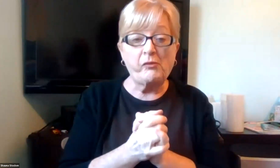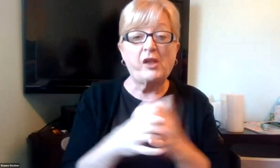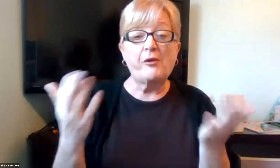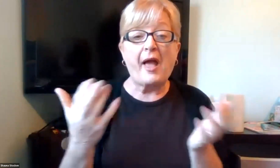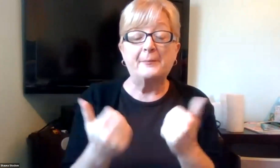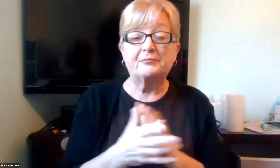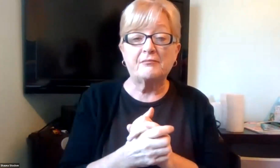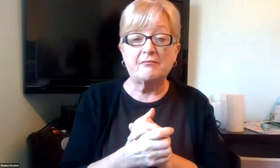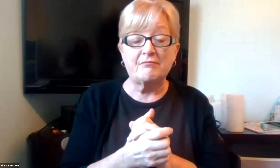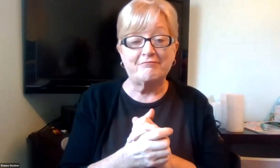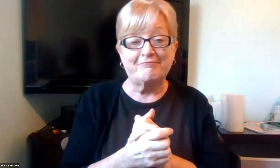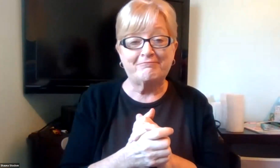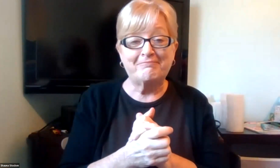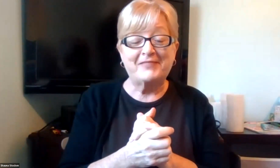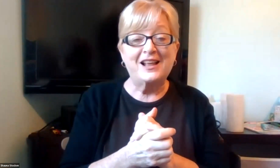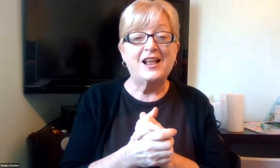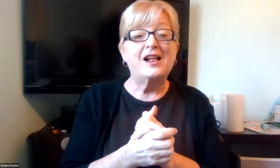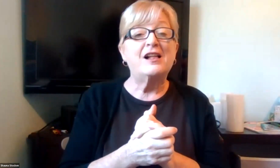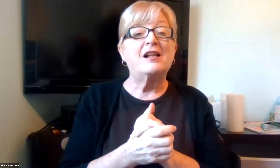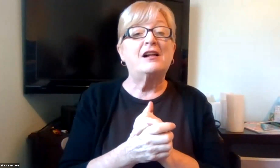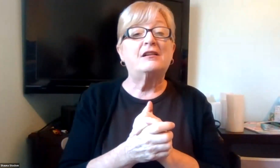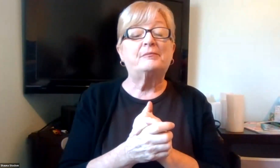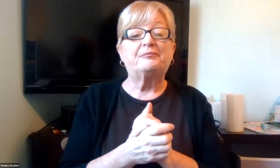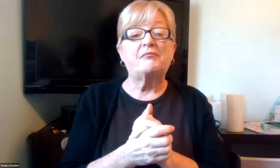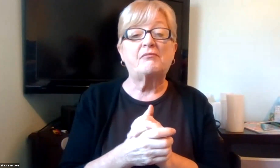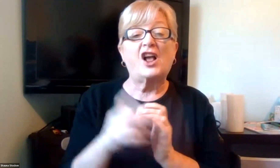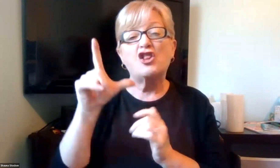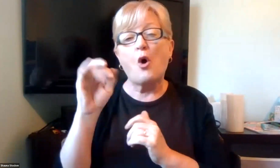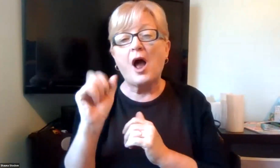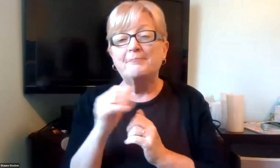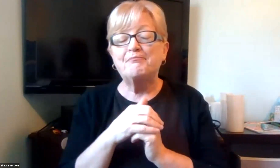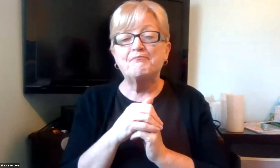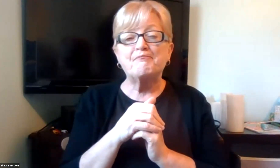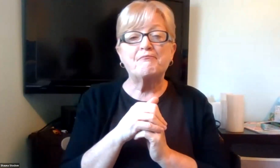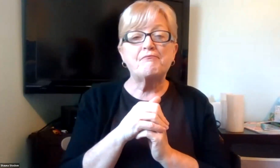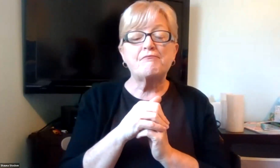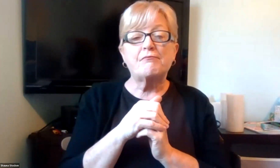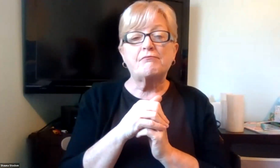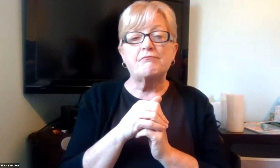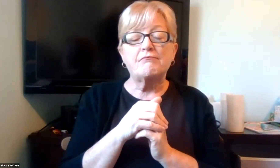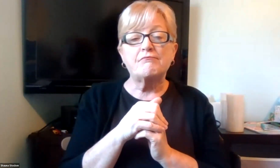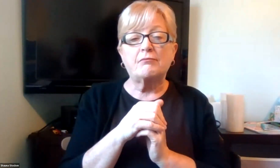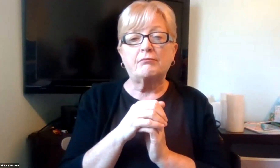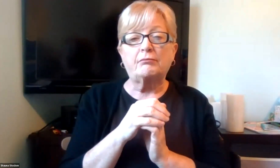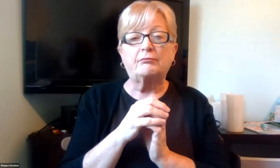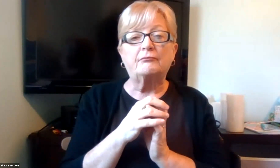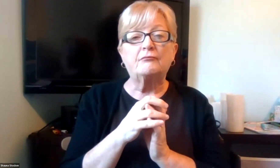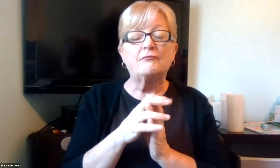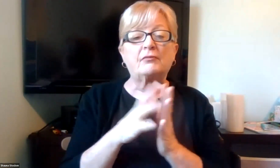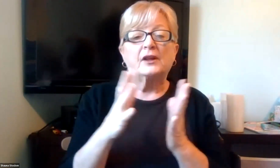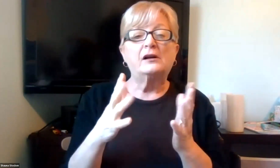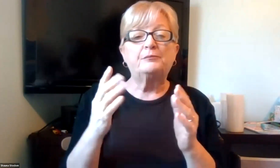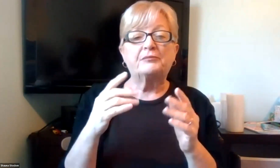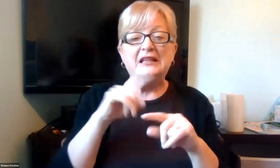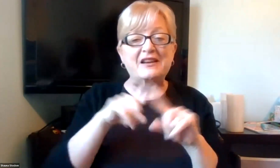Laura, I know if we can give ballpark, because there's quite a range of price points